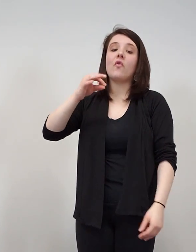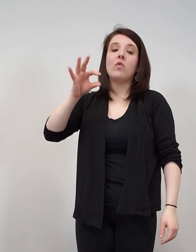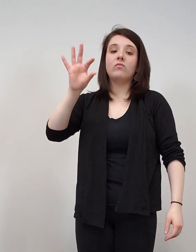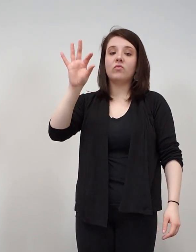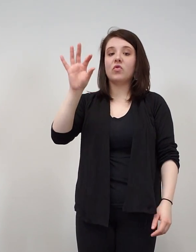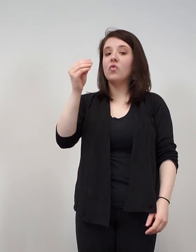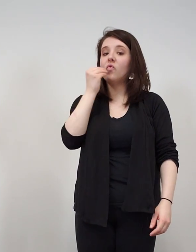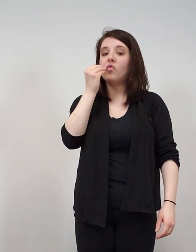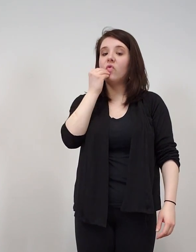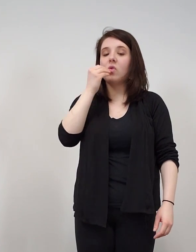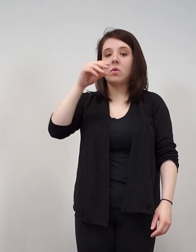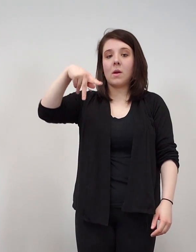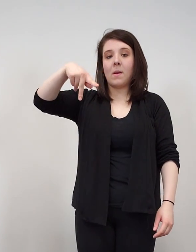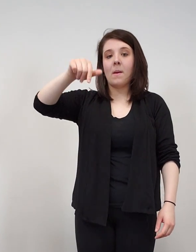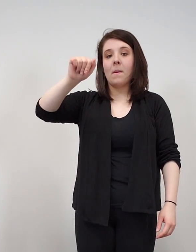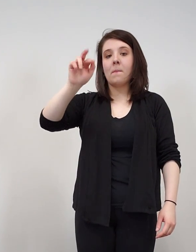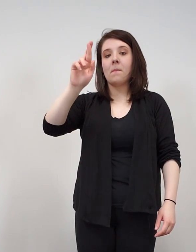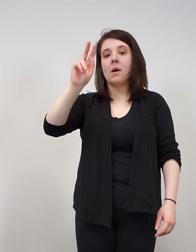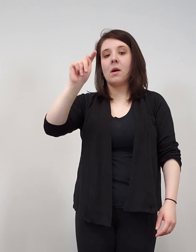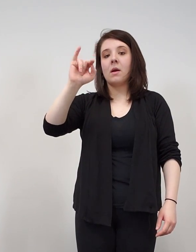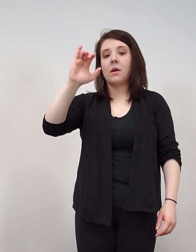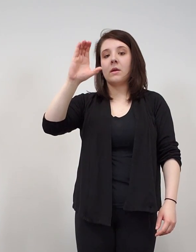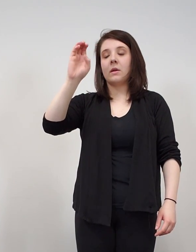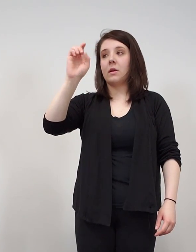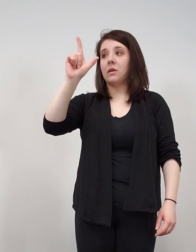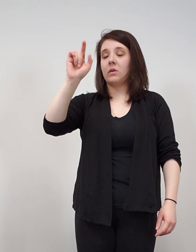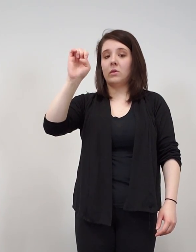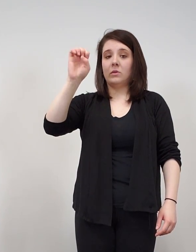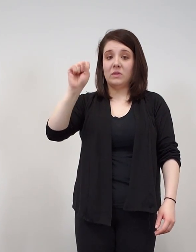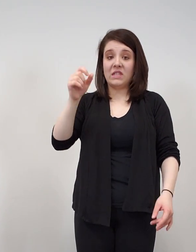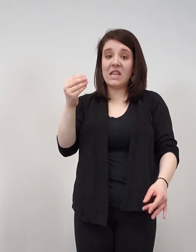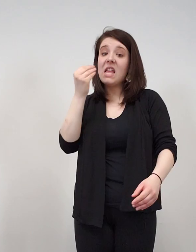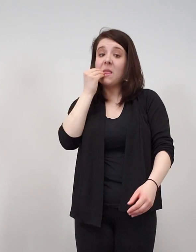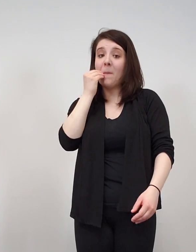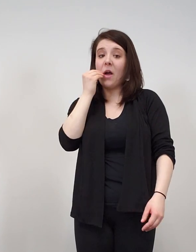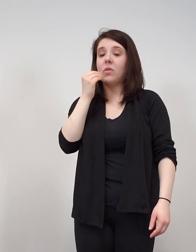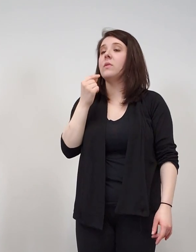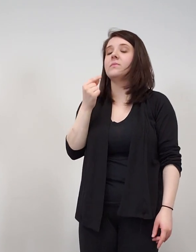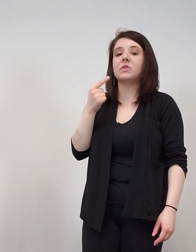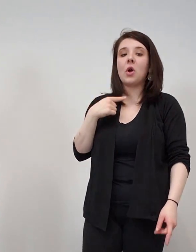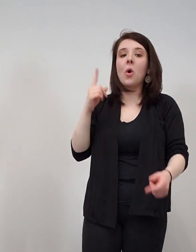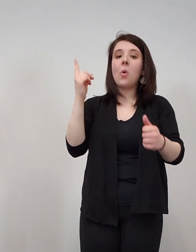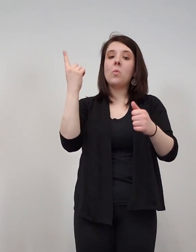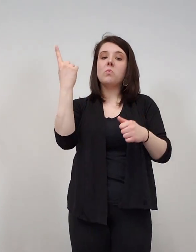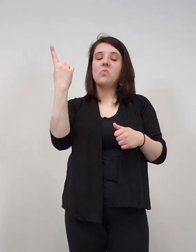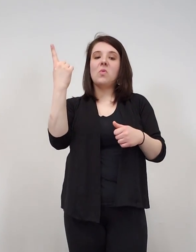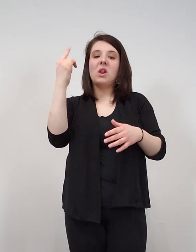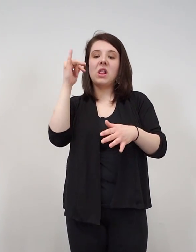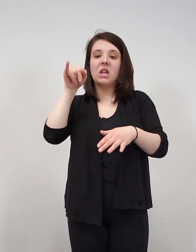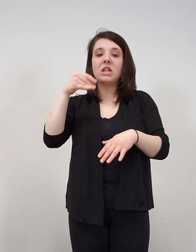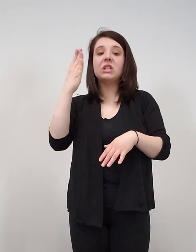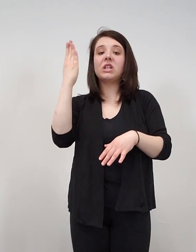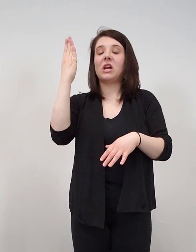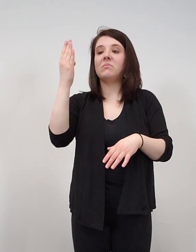mouth. One of the jobs of the digestive system is to ingest food. That makes sense, doesn't